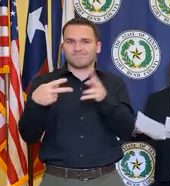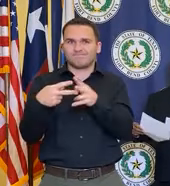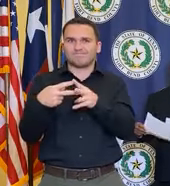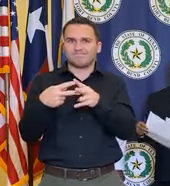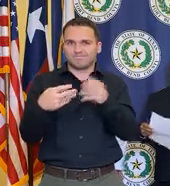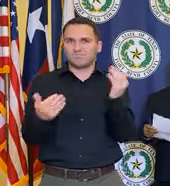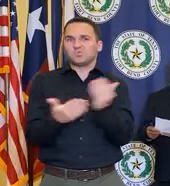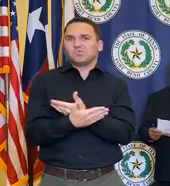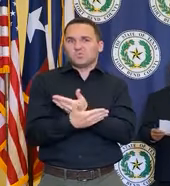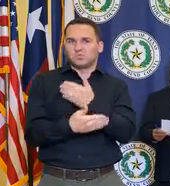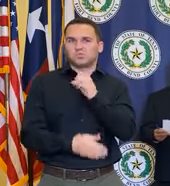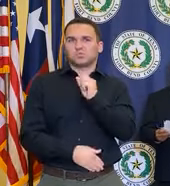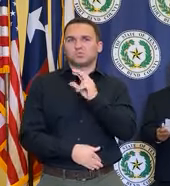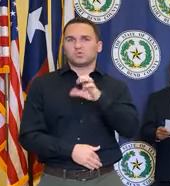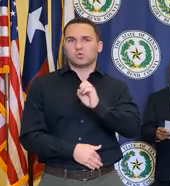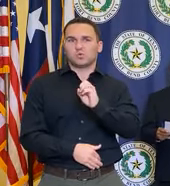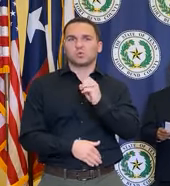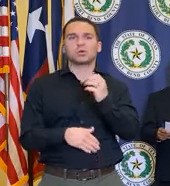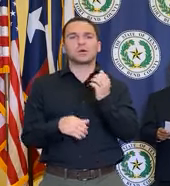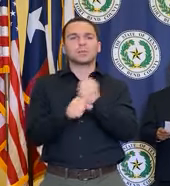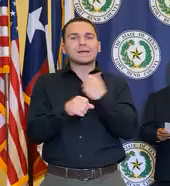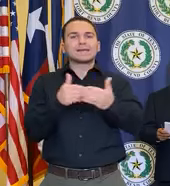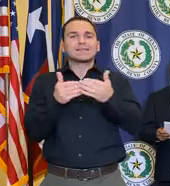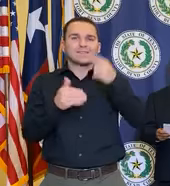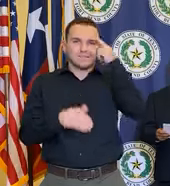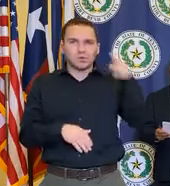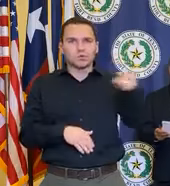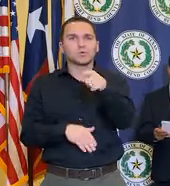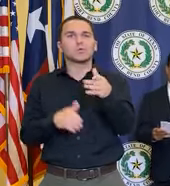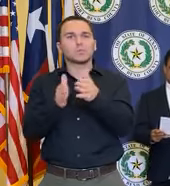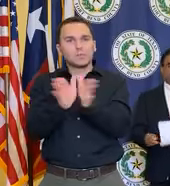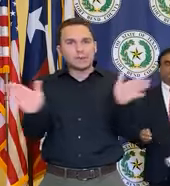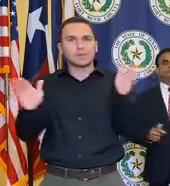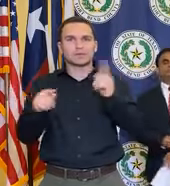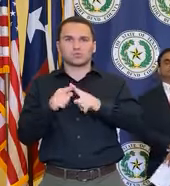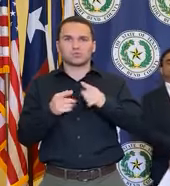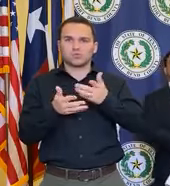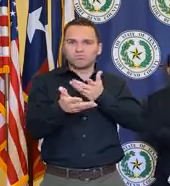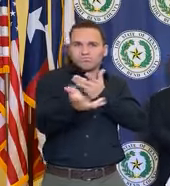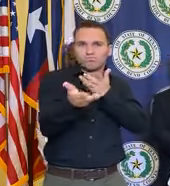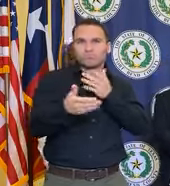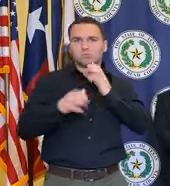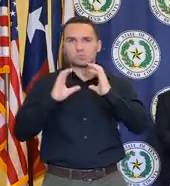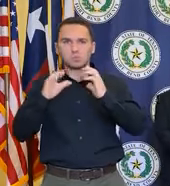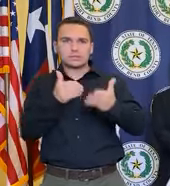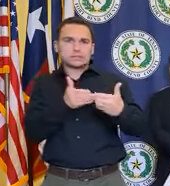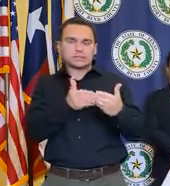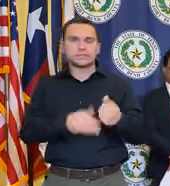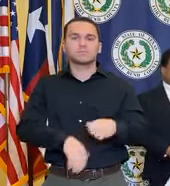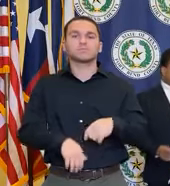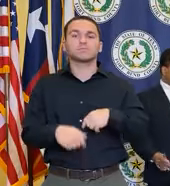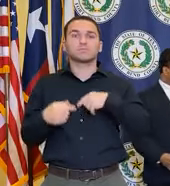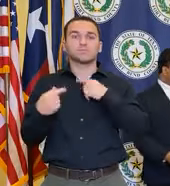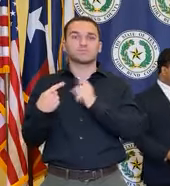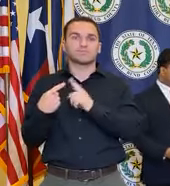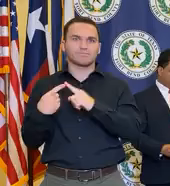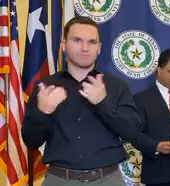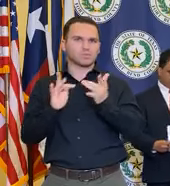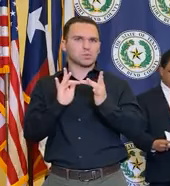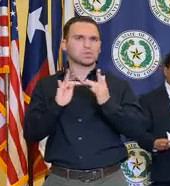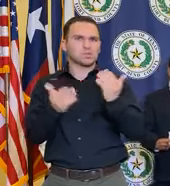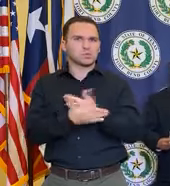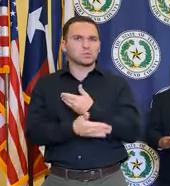it easier for the public to be able to communicate with Fort Bend County staff. What we've done is we've created a new domain or a new website address, and it is